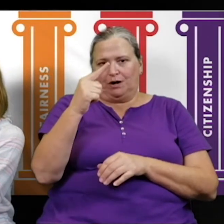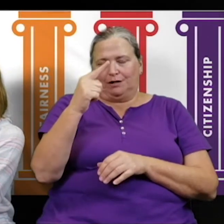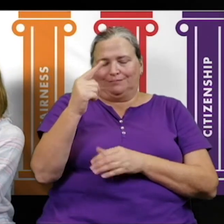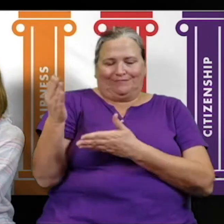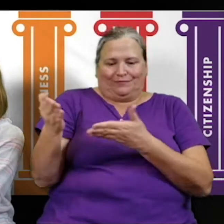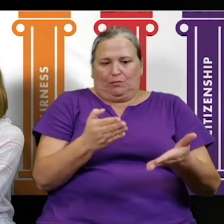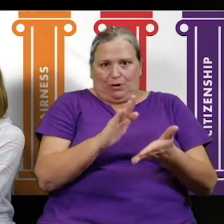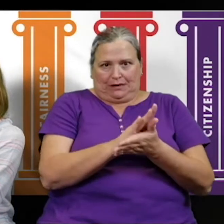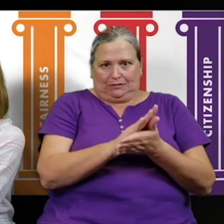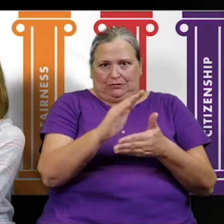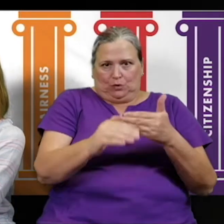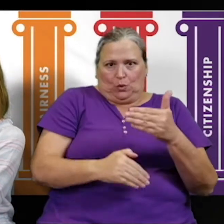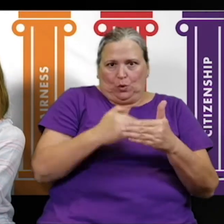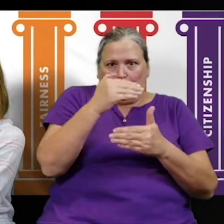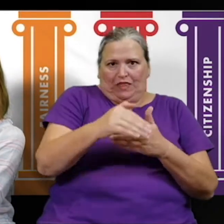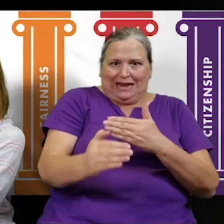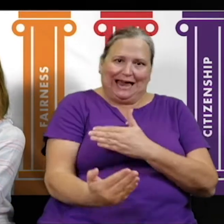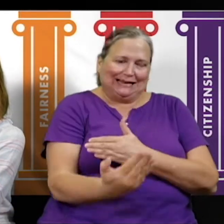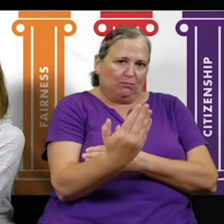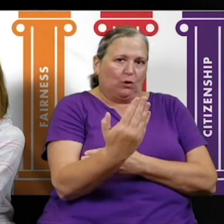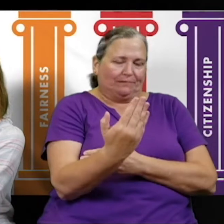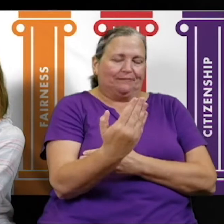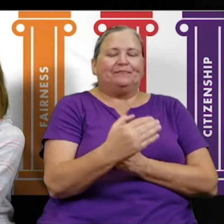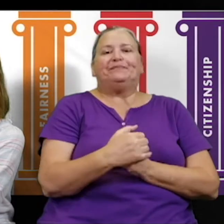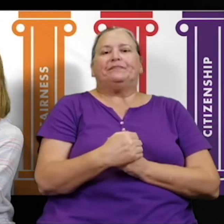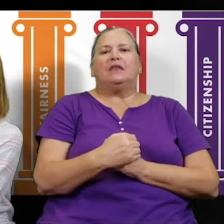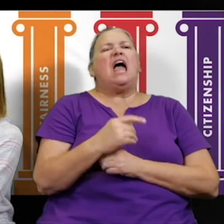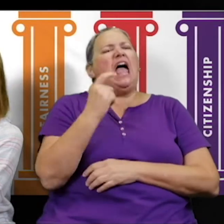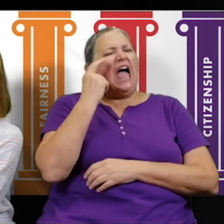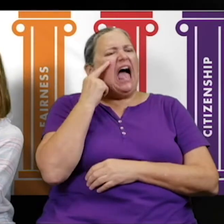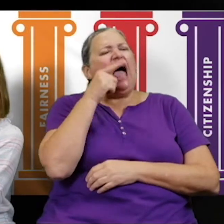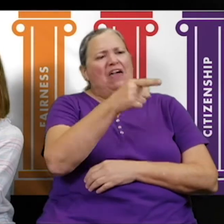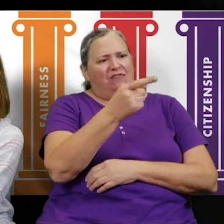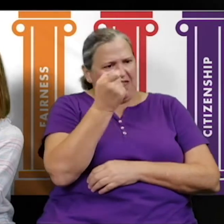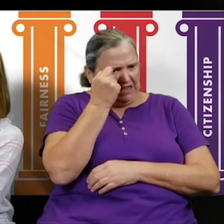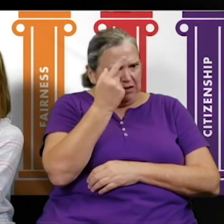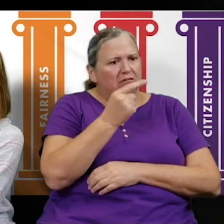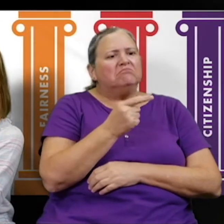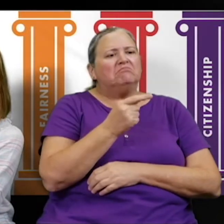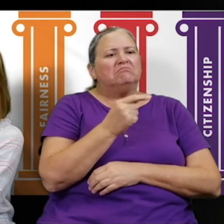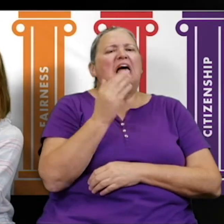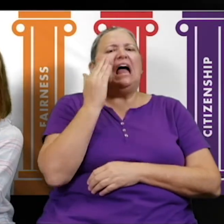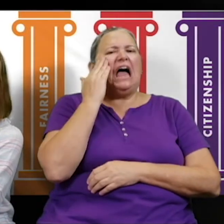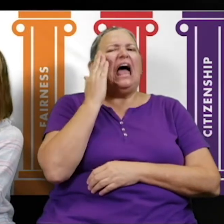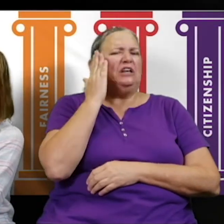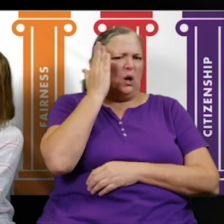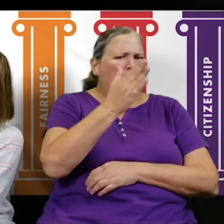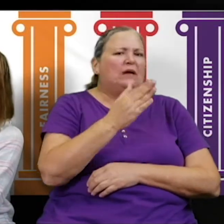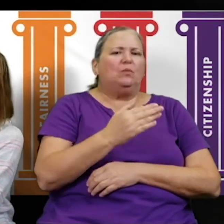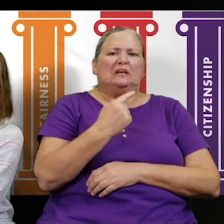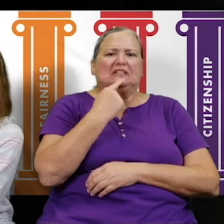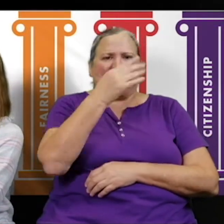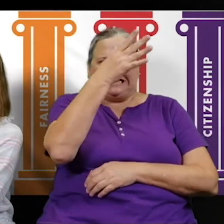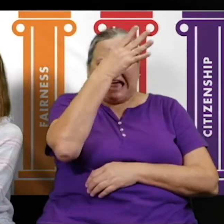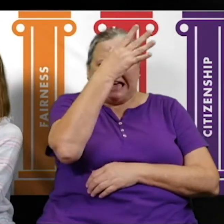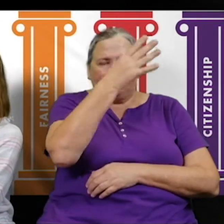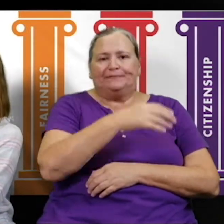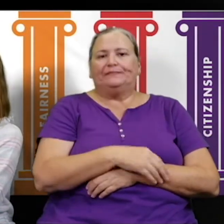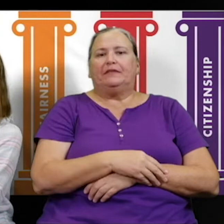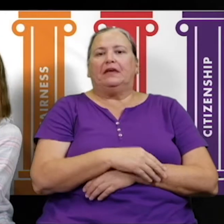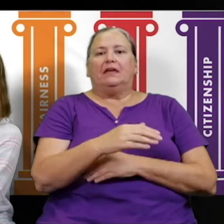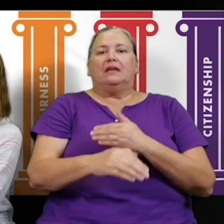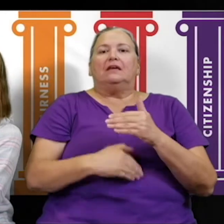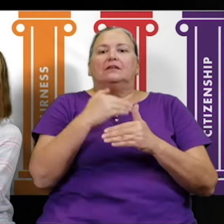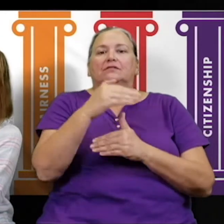think Mr. Slinger will understand," said Lily's mother. "I know he will," said Lily's father. The next